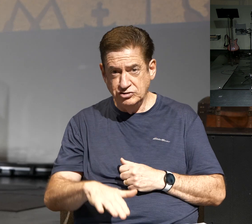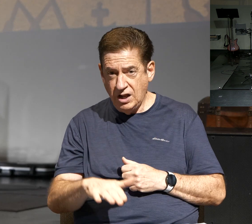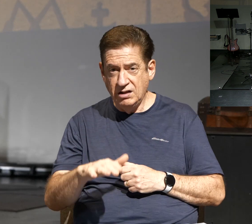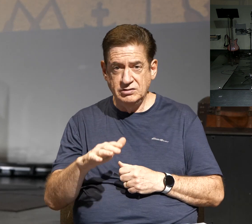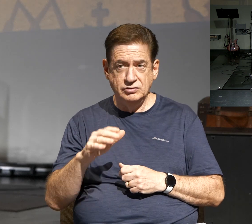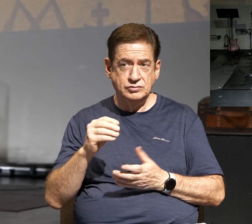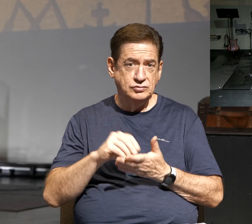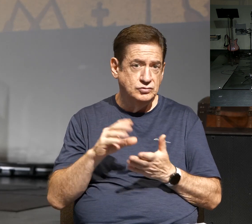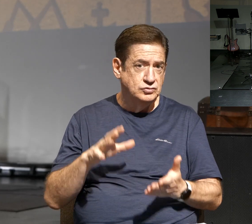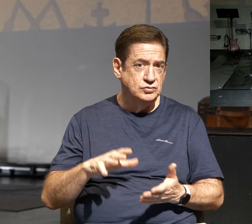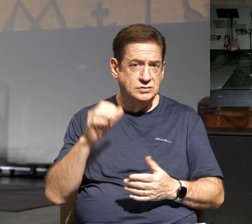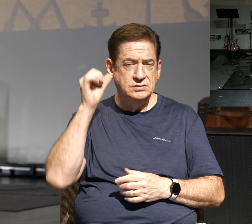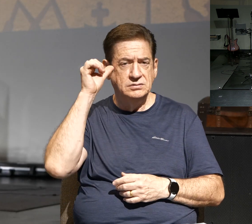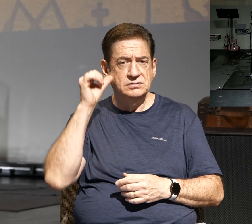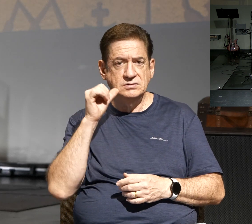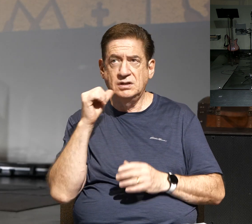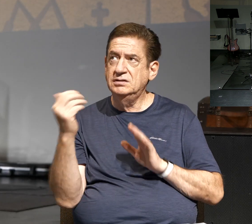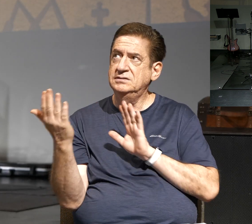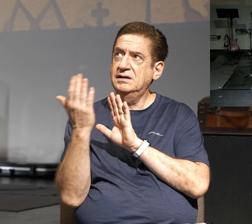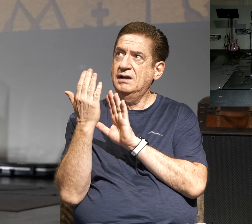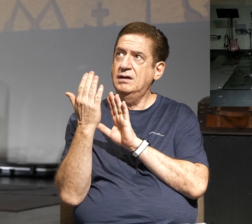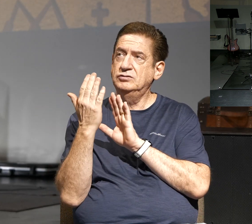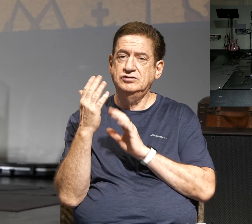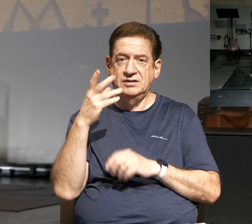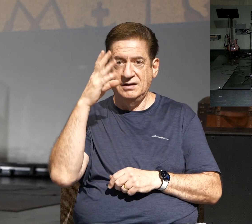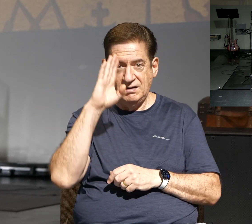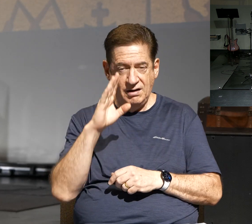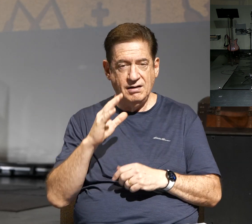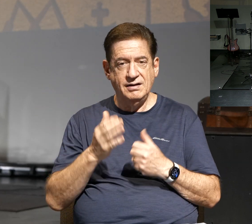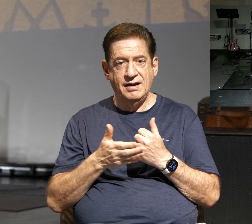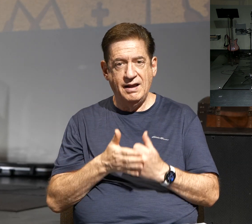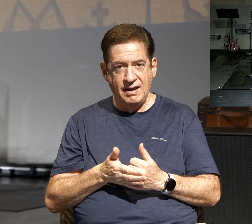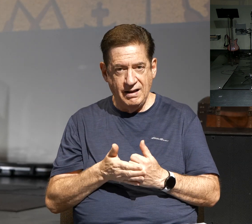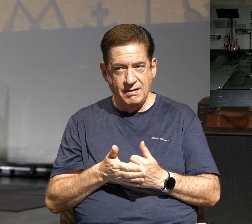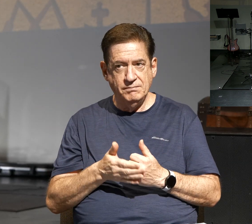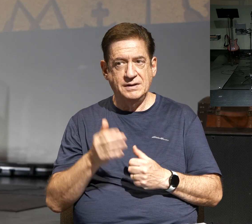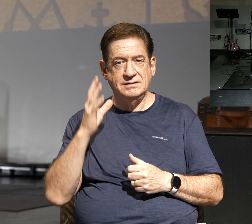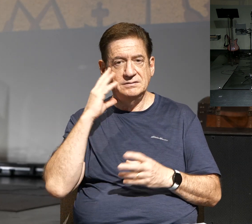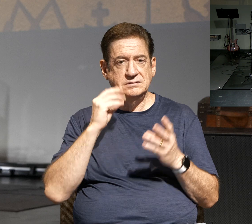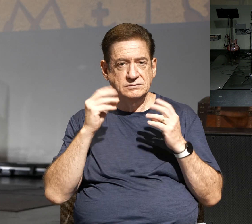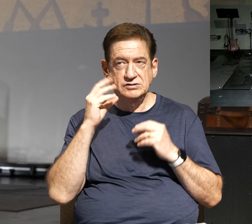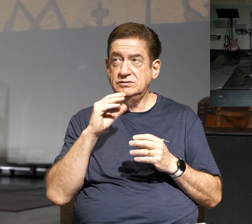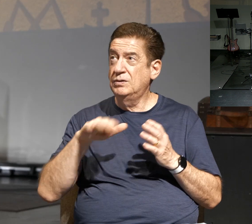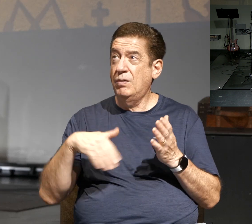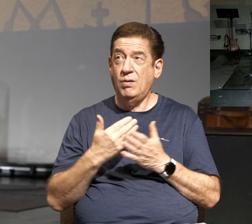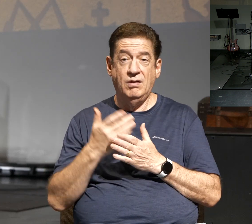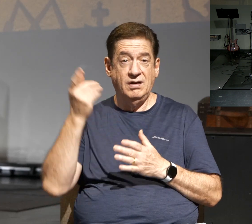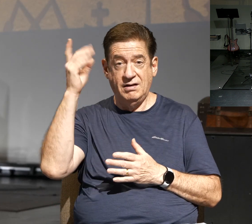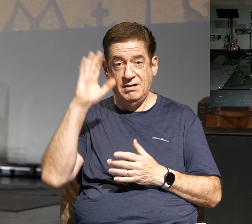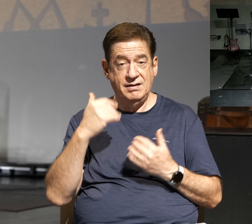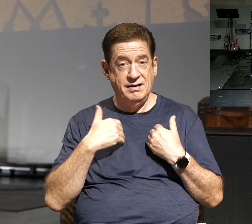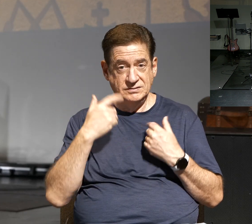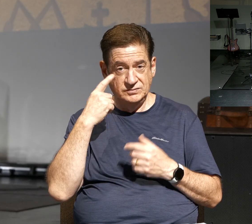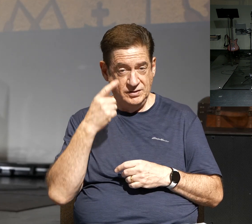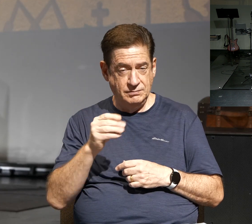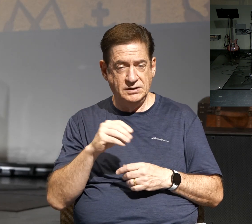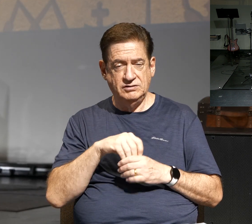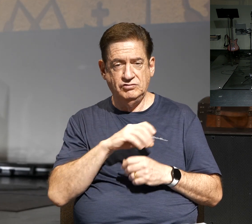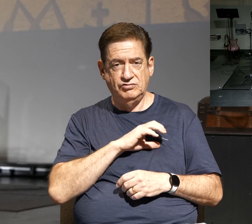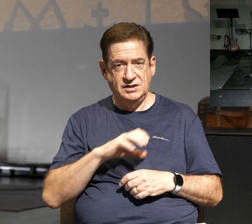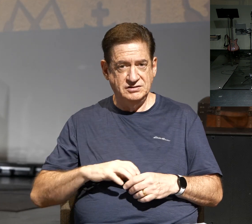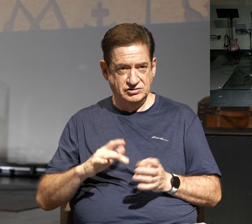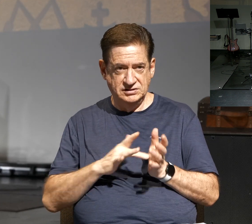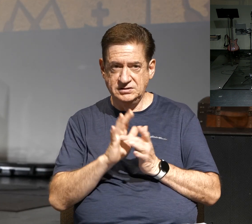an adult to encounter God and to help them experience all that God has for them in Christ Jesus.